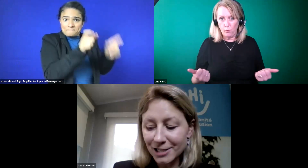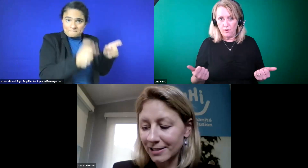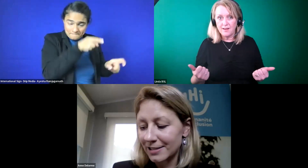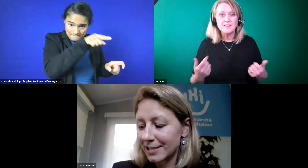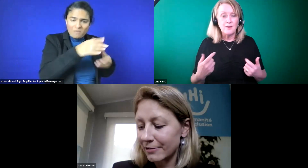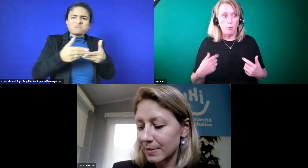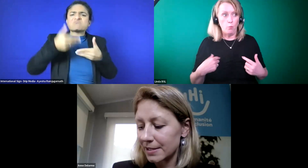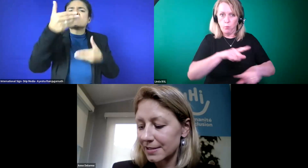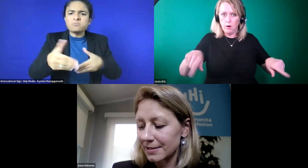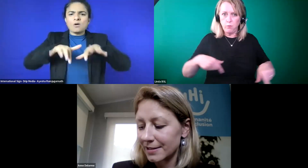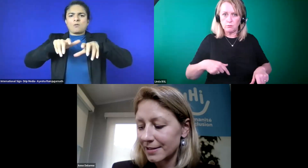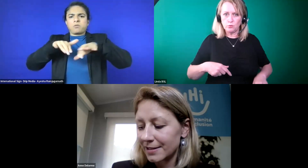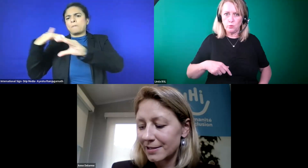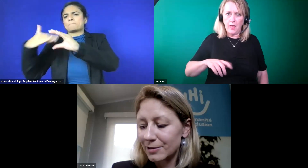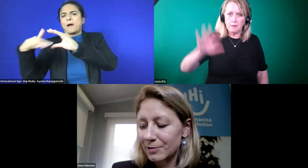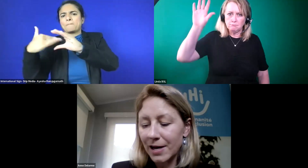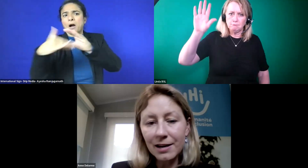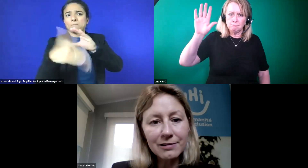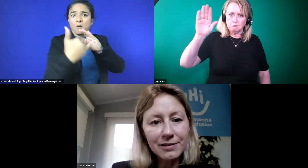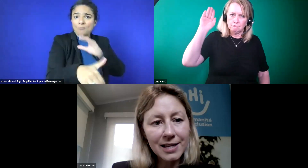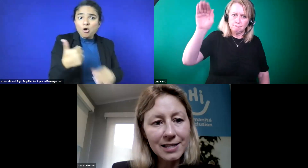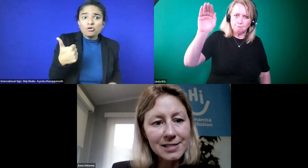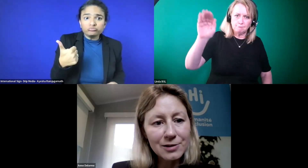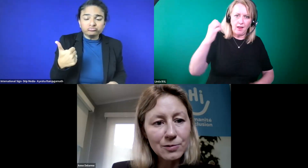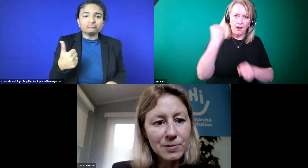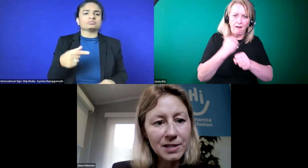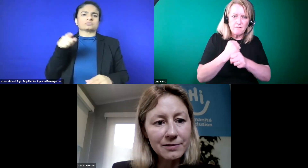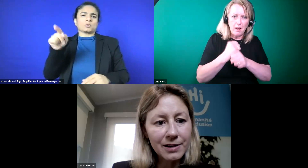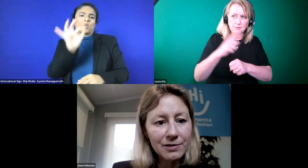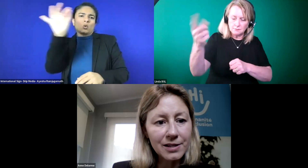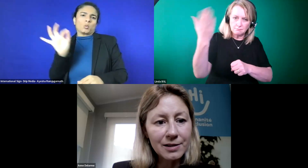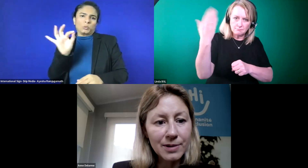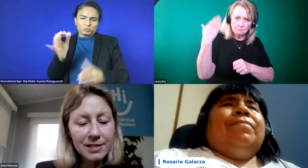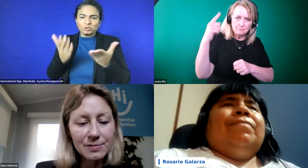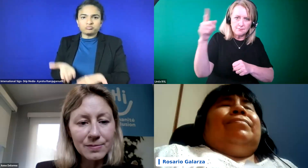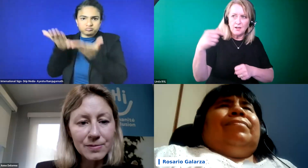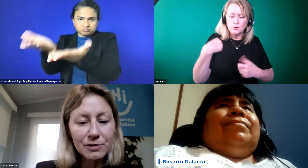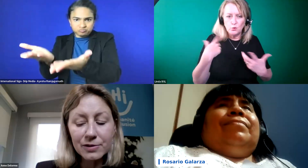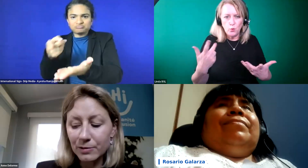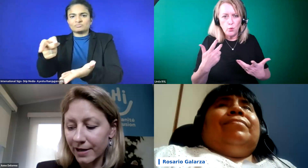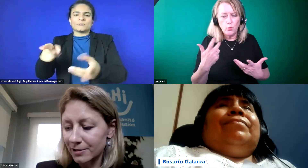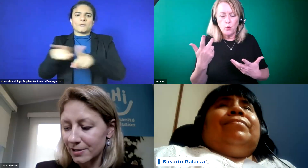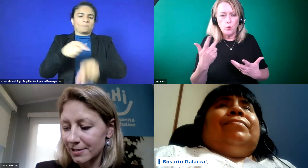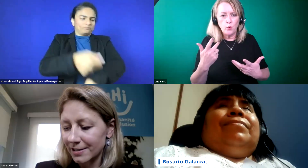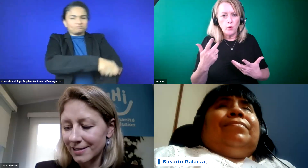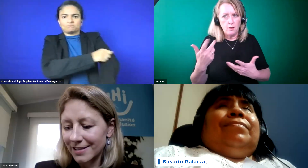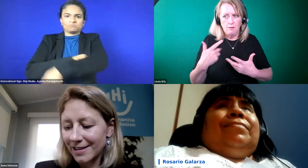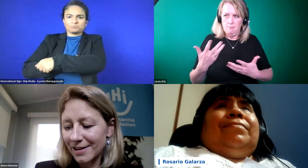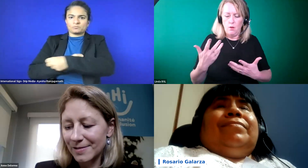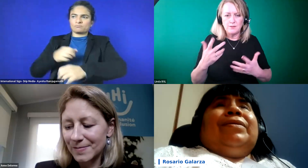to action to governments, to health and sexual reproductive health and rights service